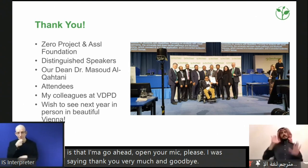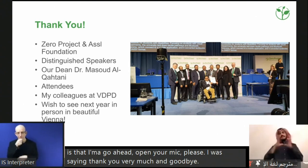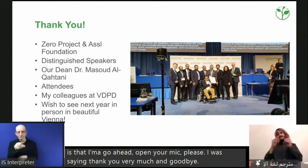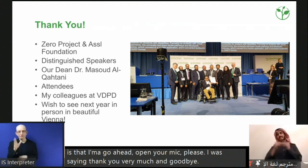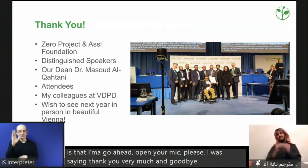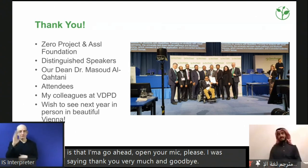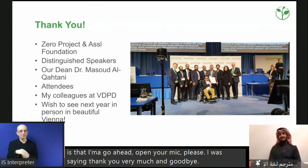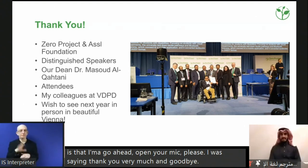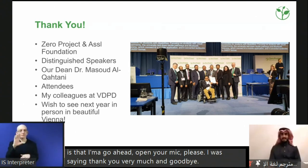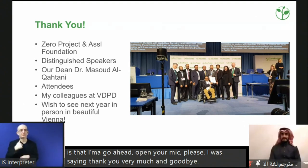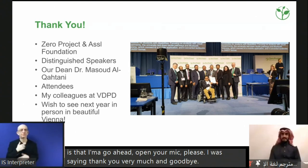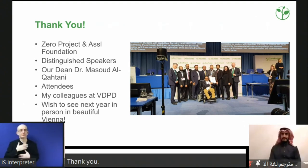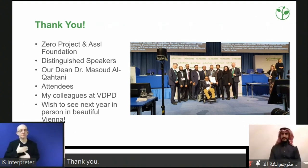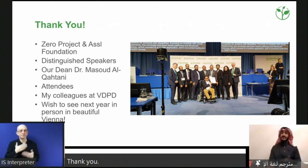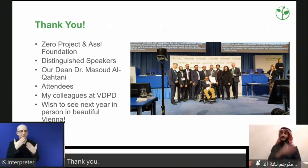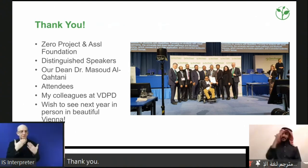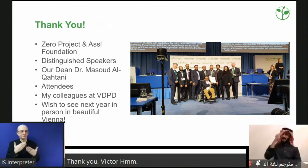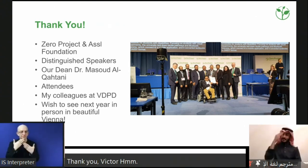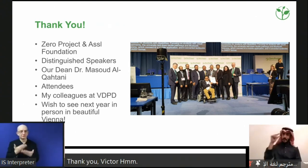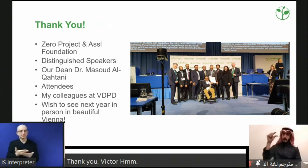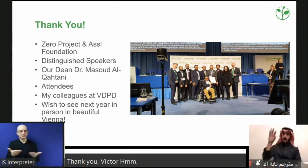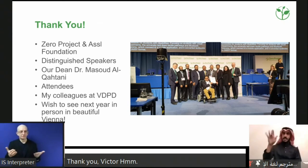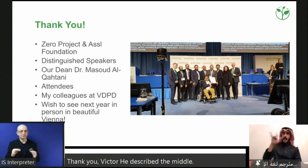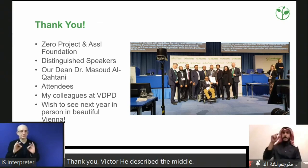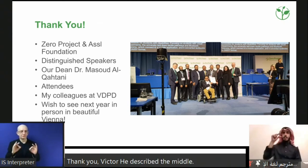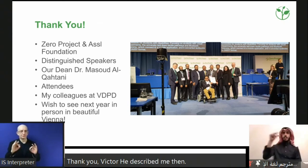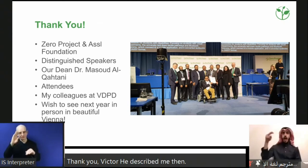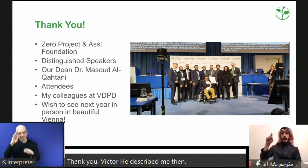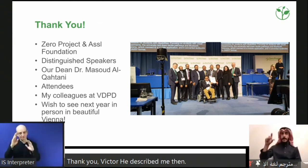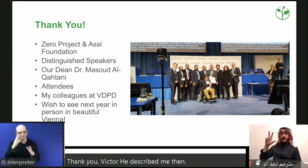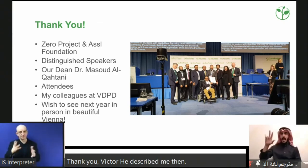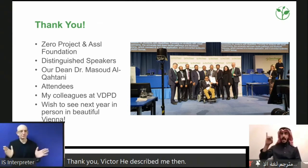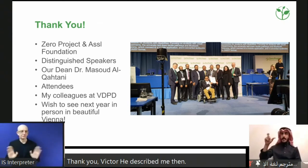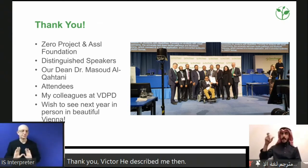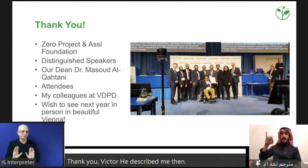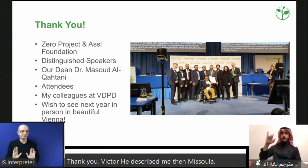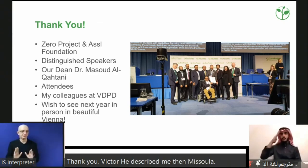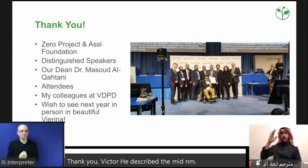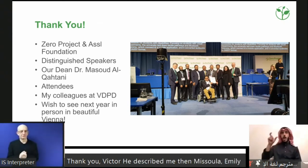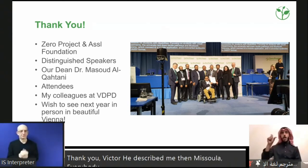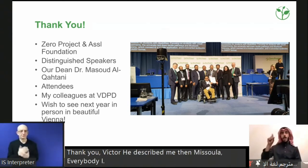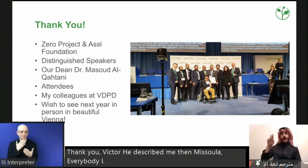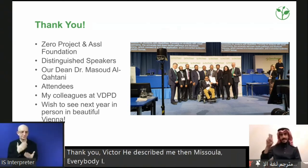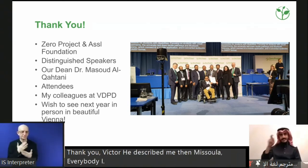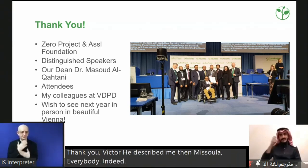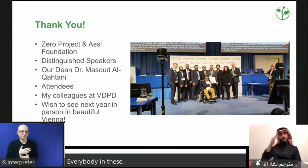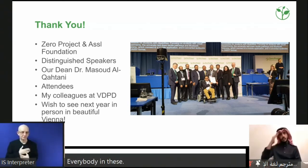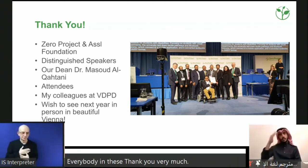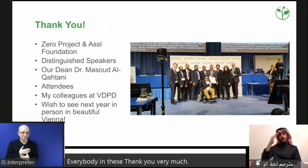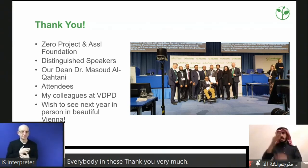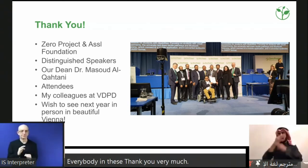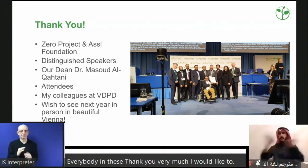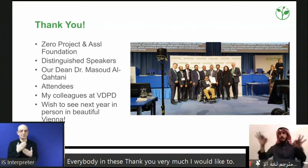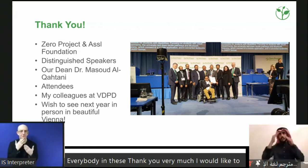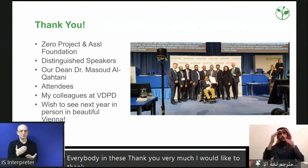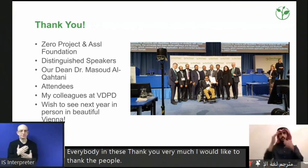much. Thank you. Dr. Hisham, Dr. Abdulmonem, Ms. Noura, everybody, attendees, thank you very much. I would like to